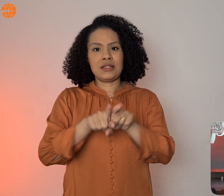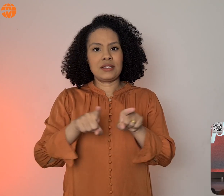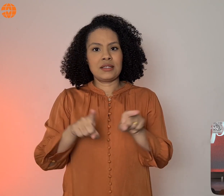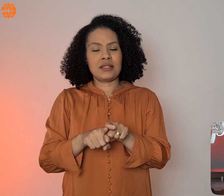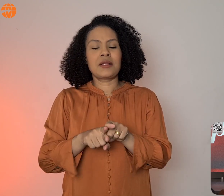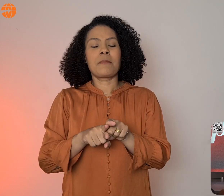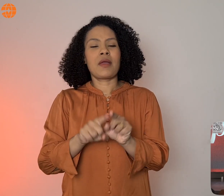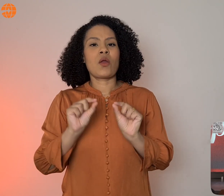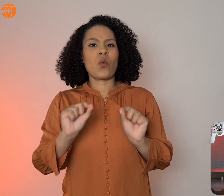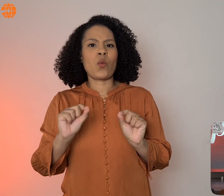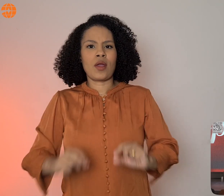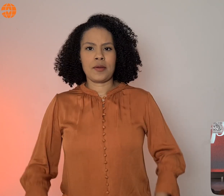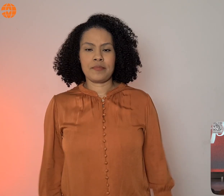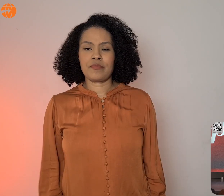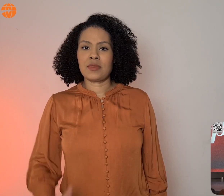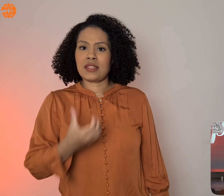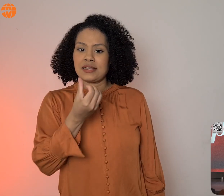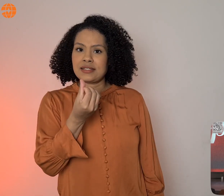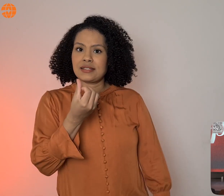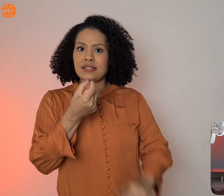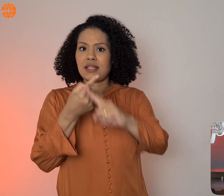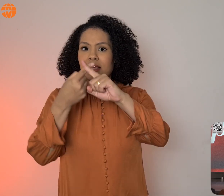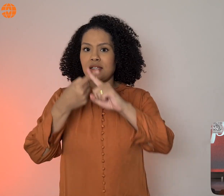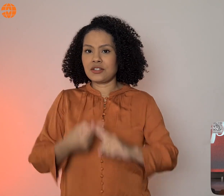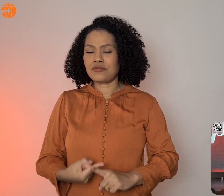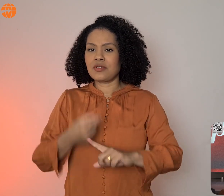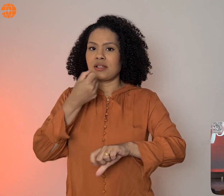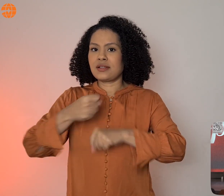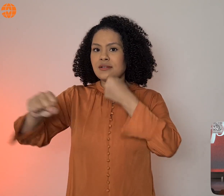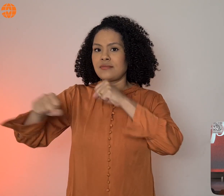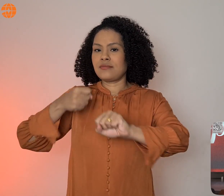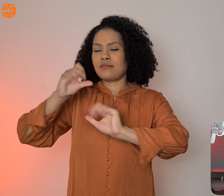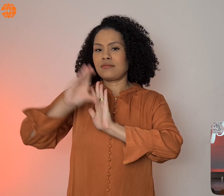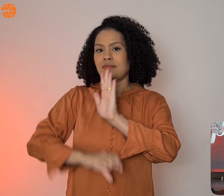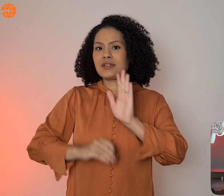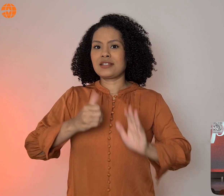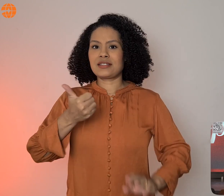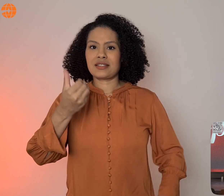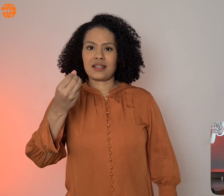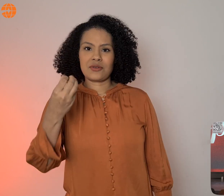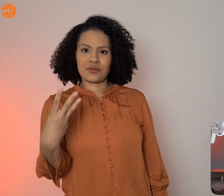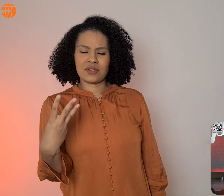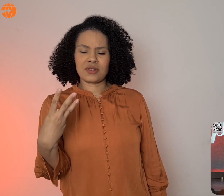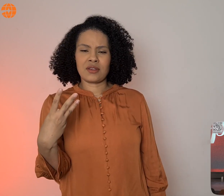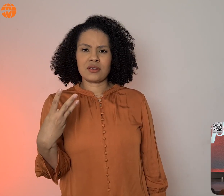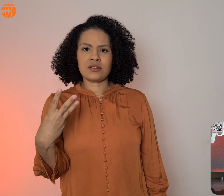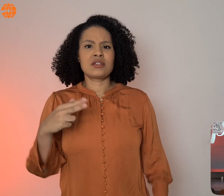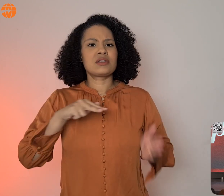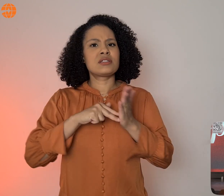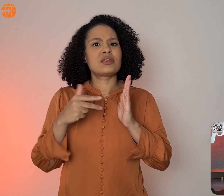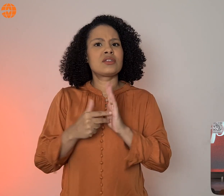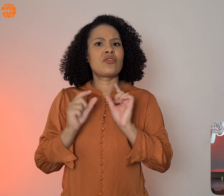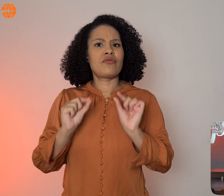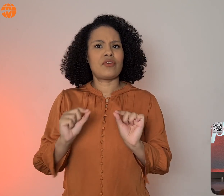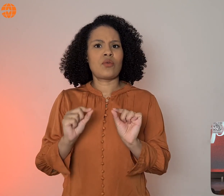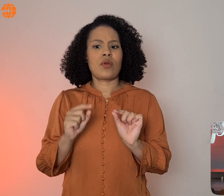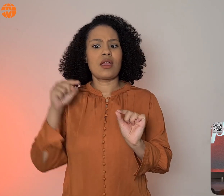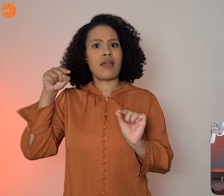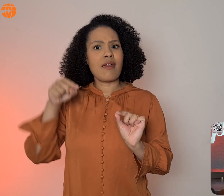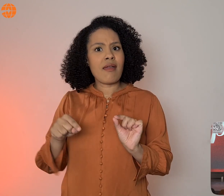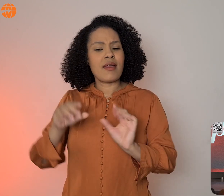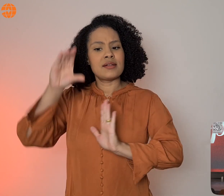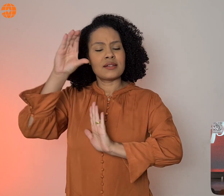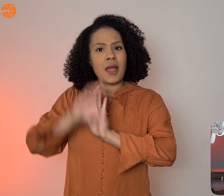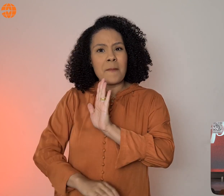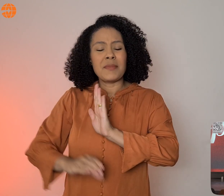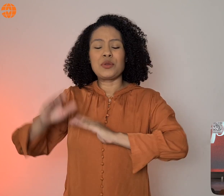6 times in Psalm 103 alone. E 6 vezes no Salmo 103. And that means it appears more